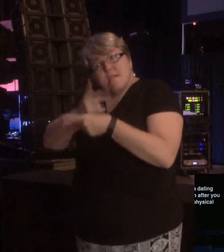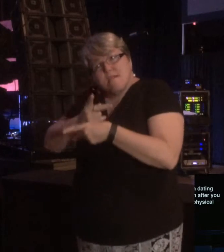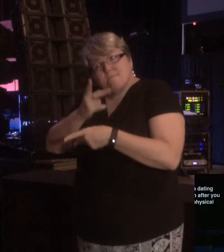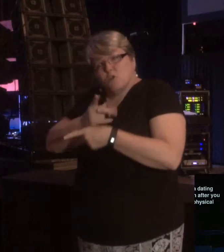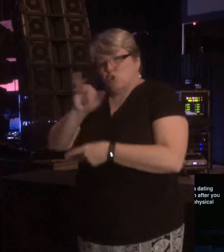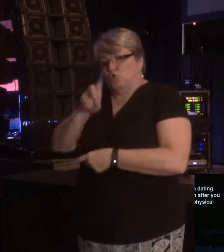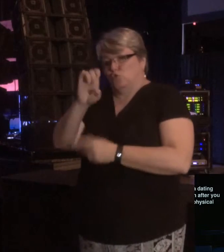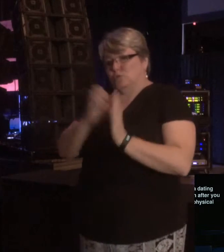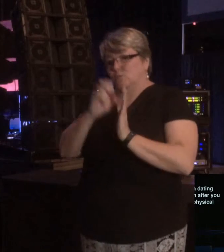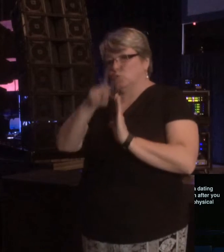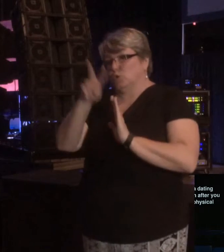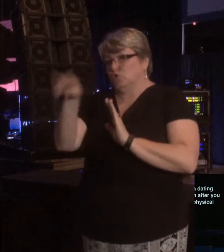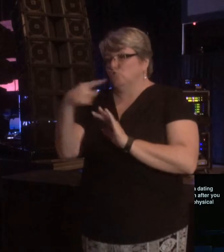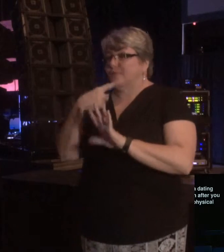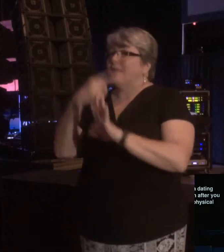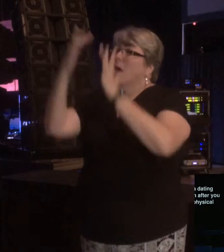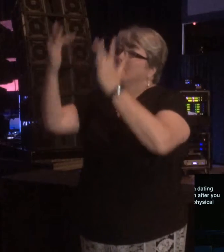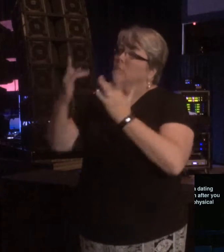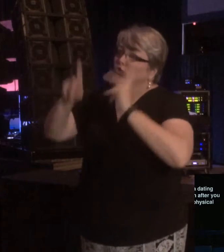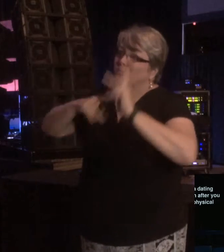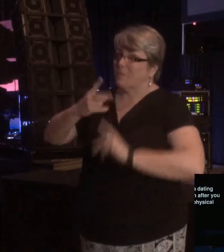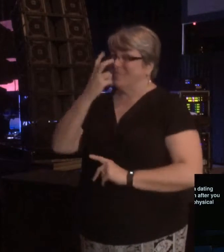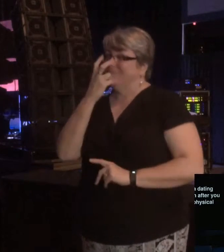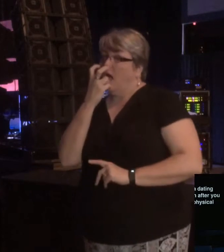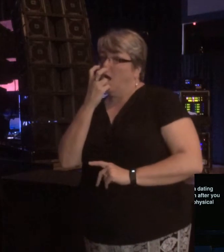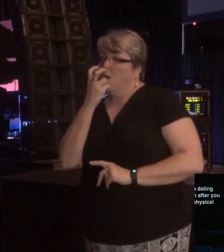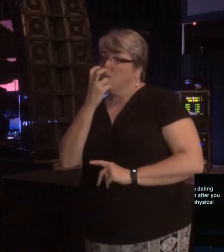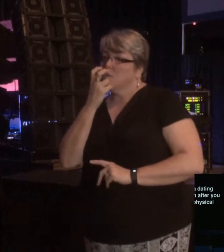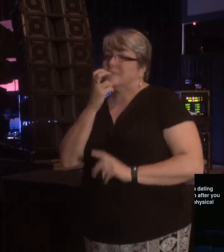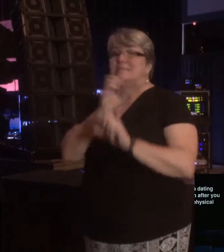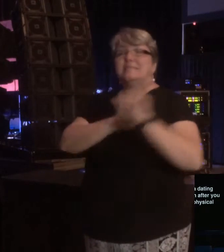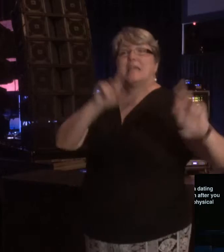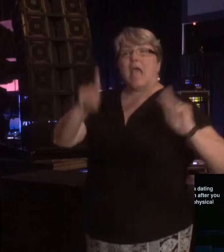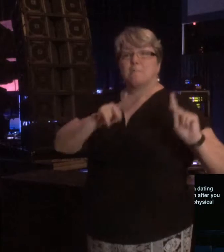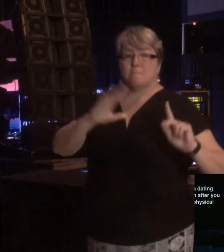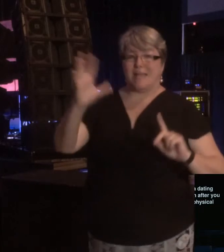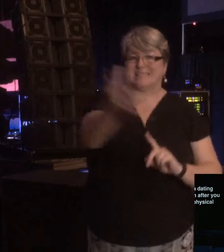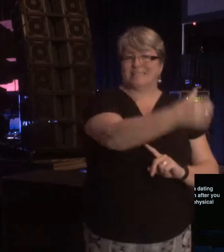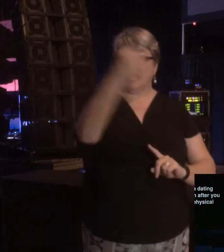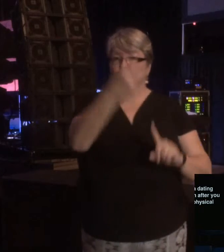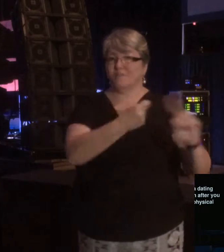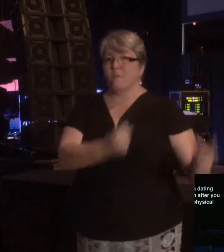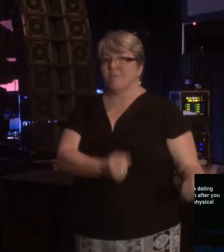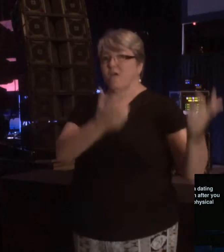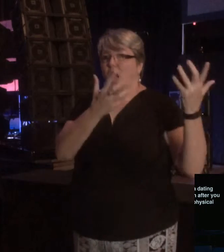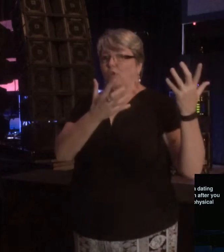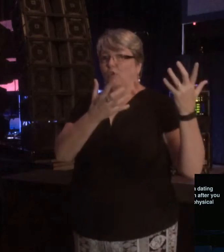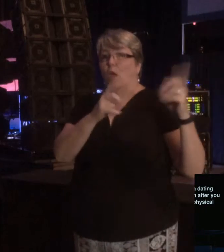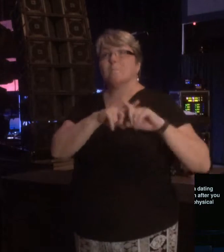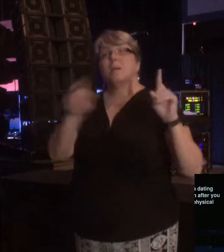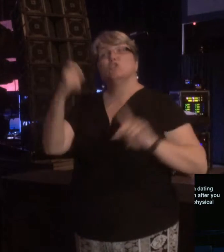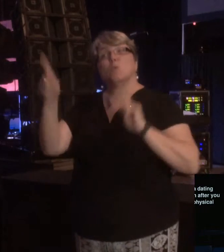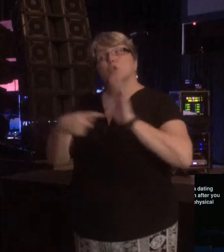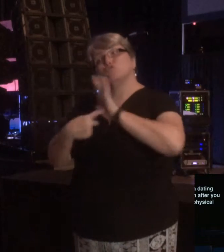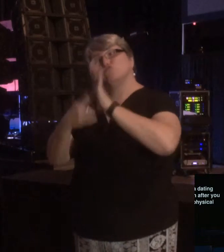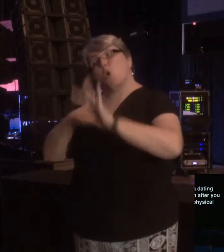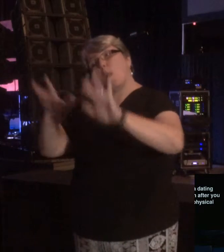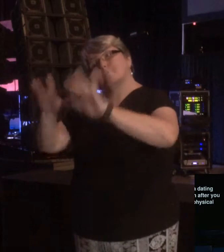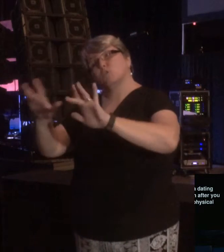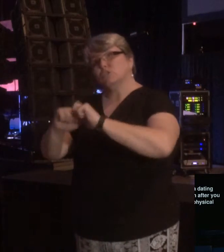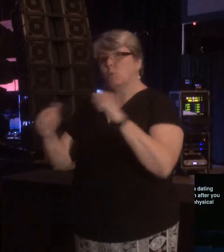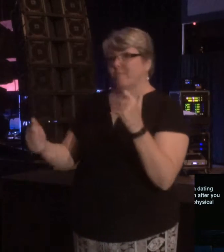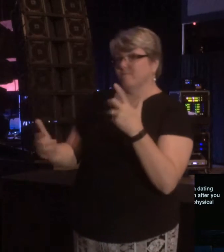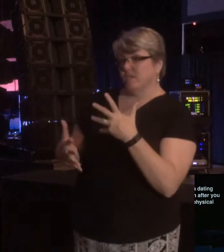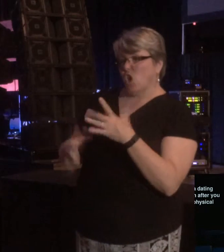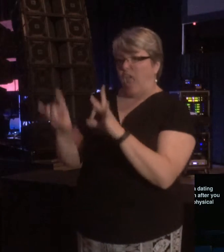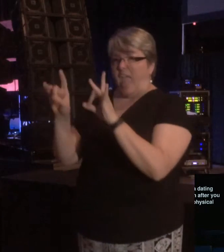that, so that my heart could move on and I could, live my life. Yeah. And I told Donna during that time, when she asked me at